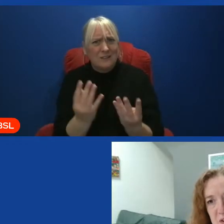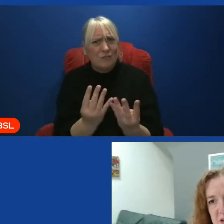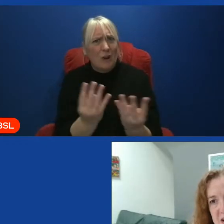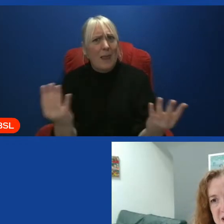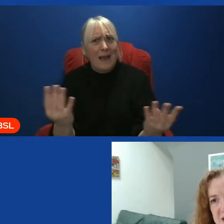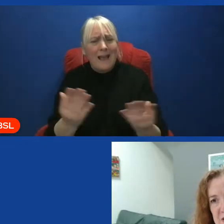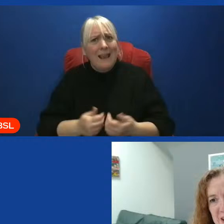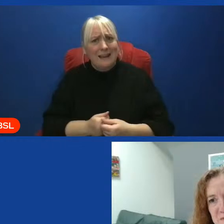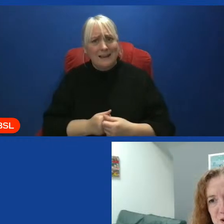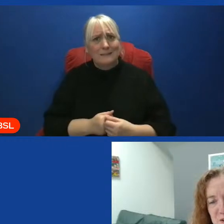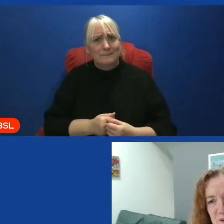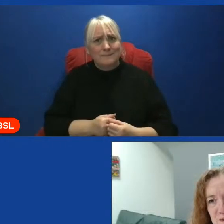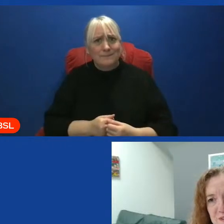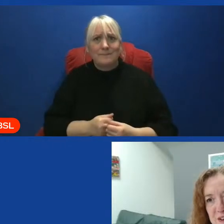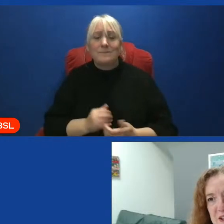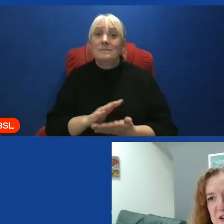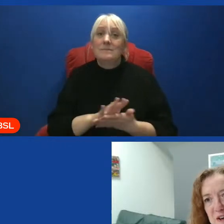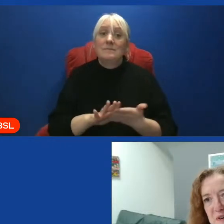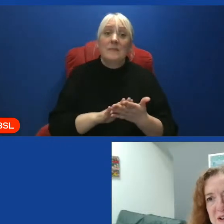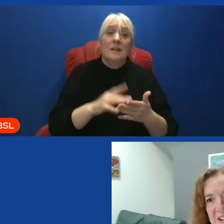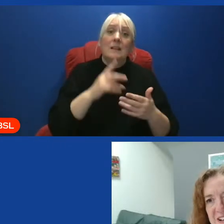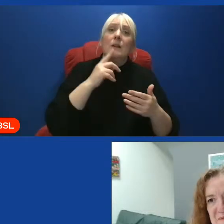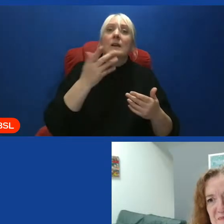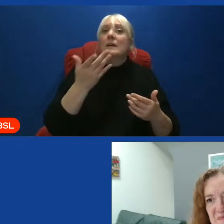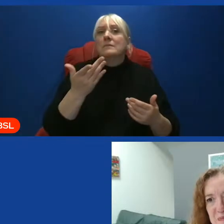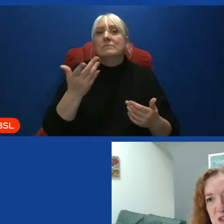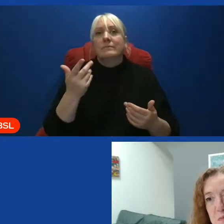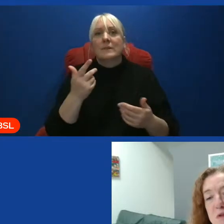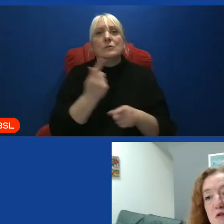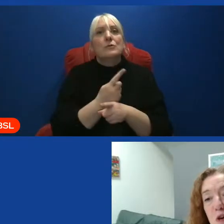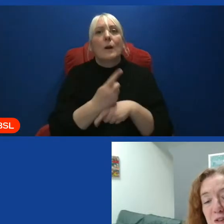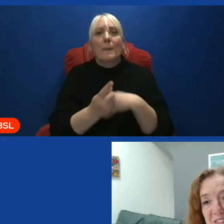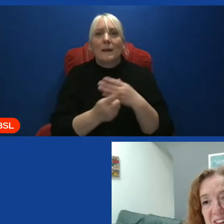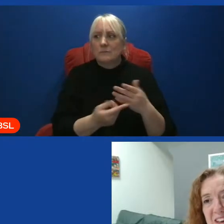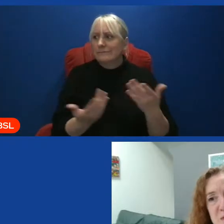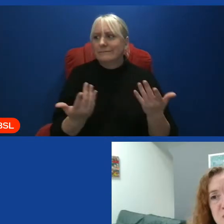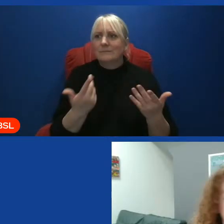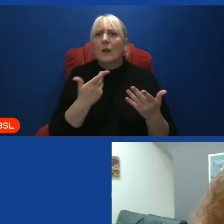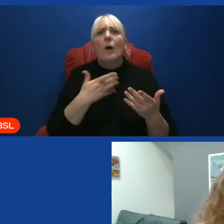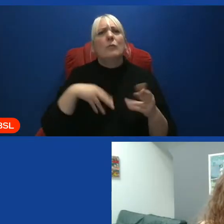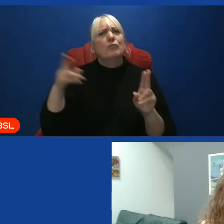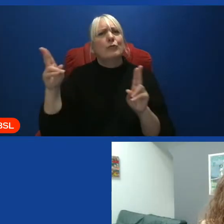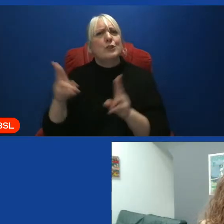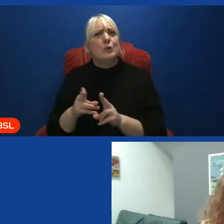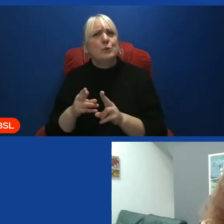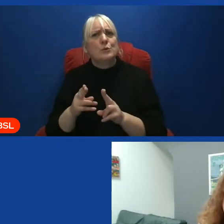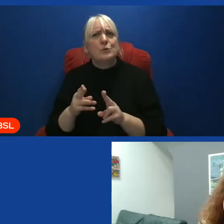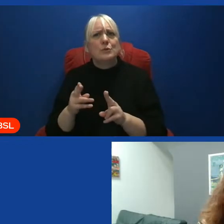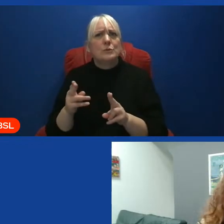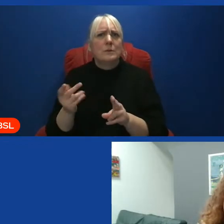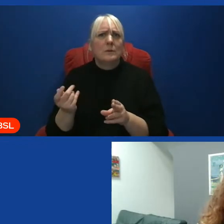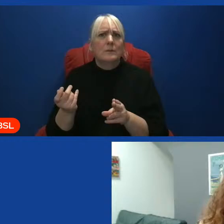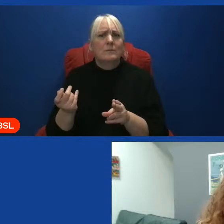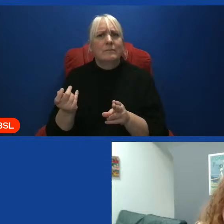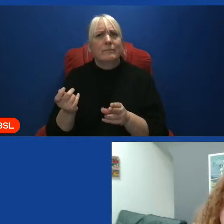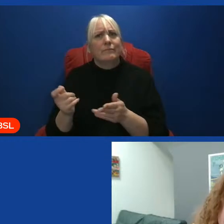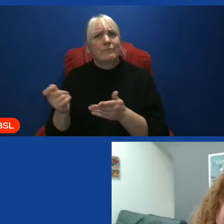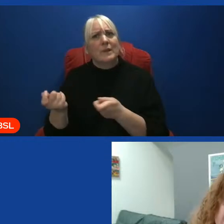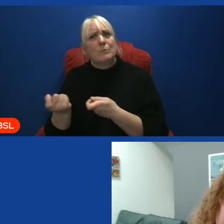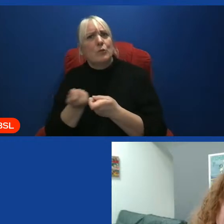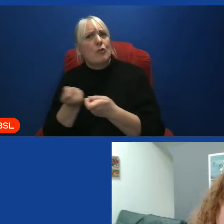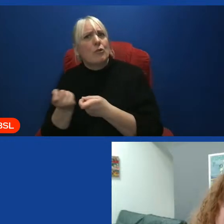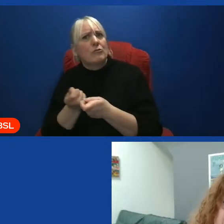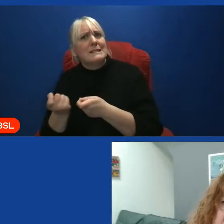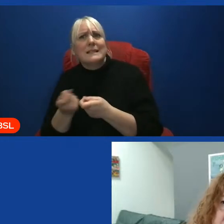terms of getting rid of, you know, bureaucracy, getting rid of waste, what do we actually mean